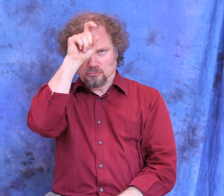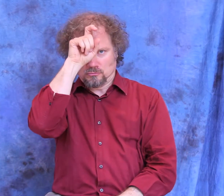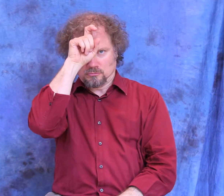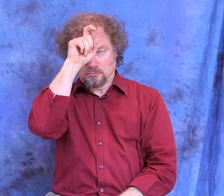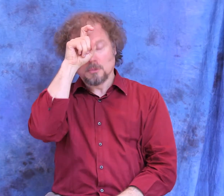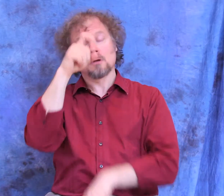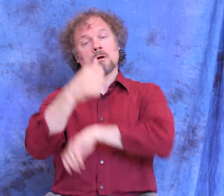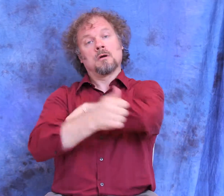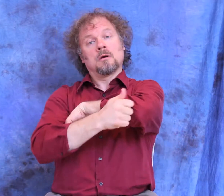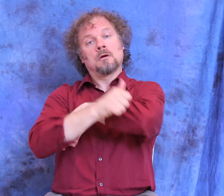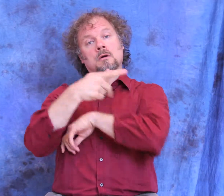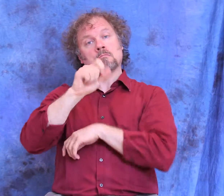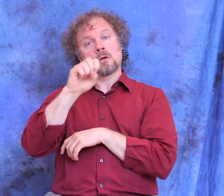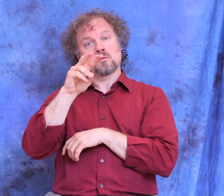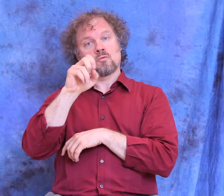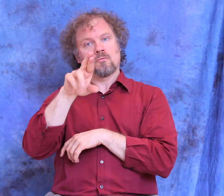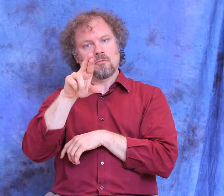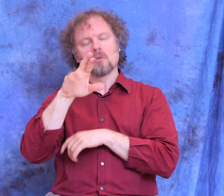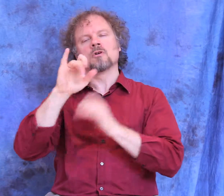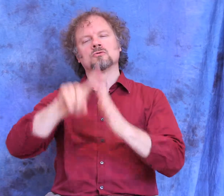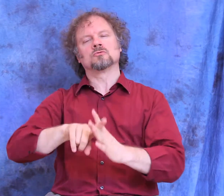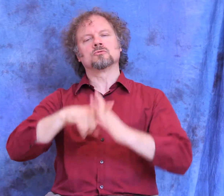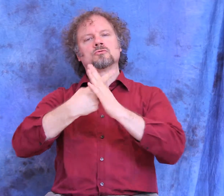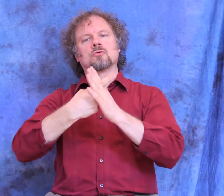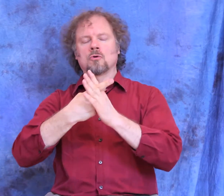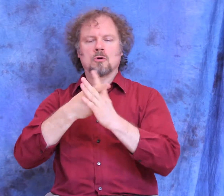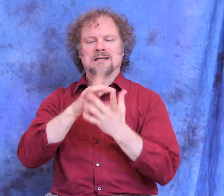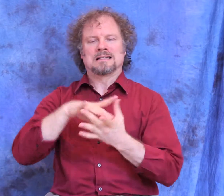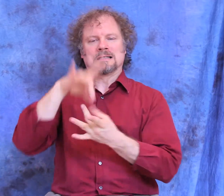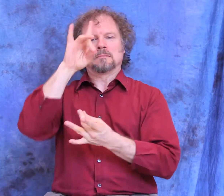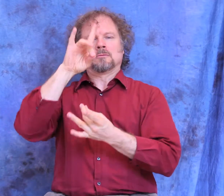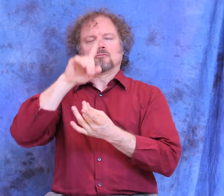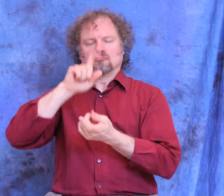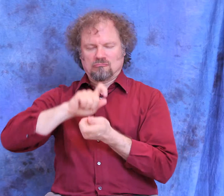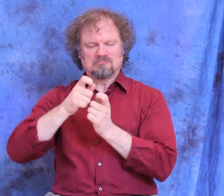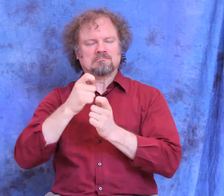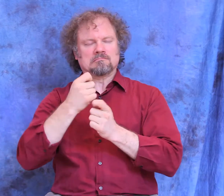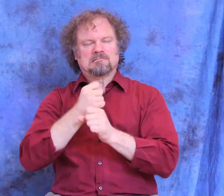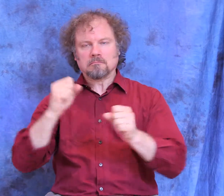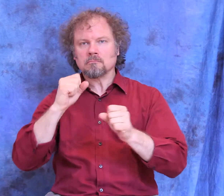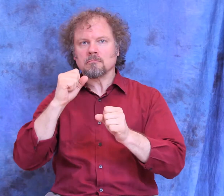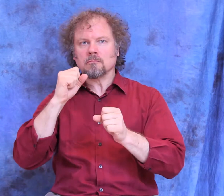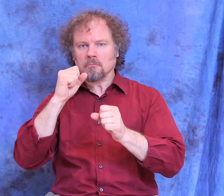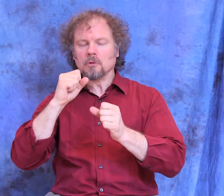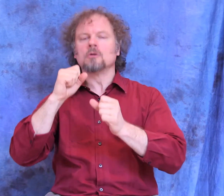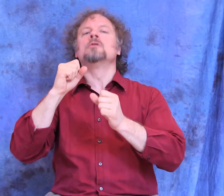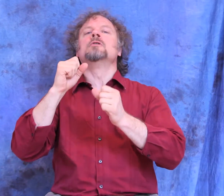Passover symbolizes the beginning of a spiritual redemption which culminates with Shavuos.